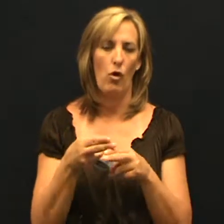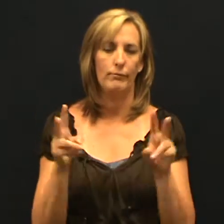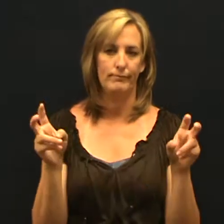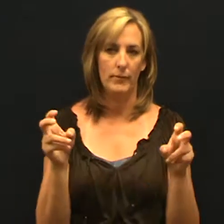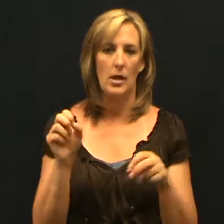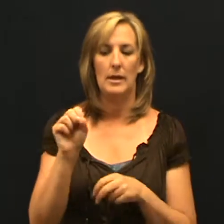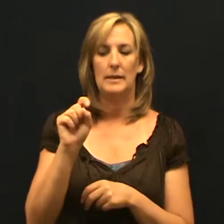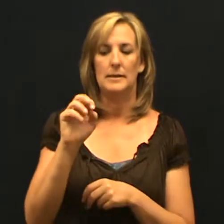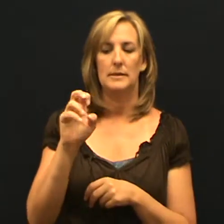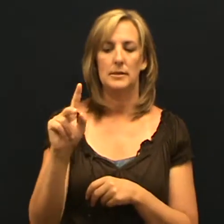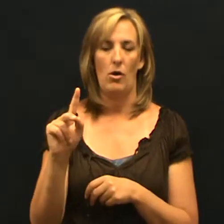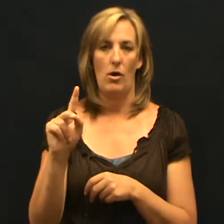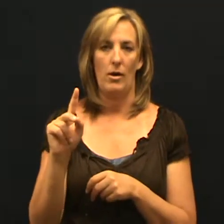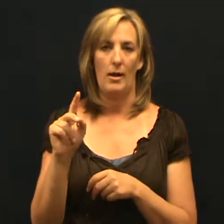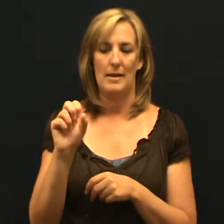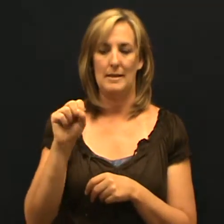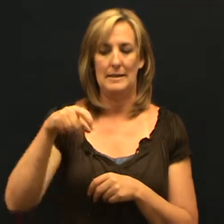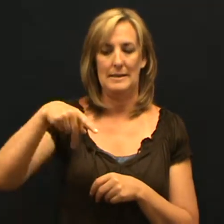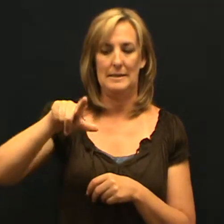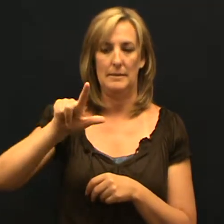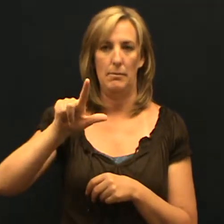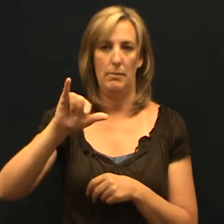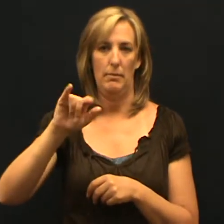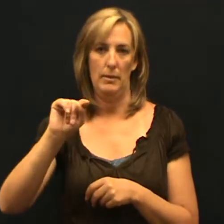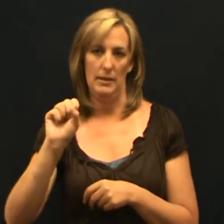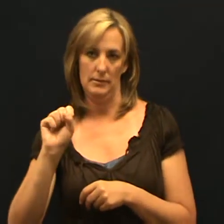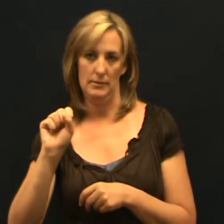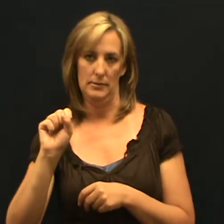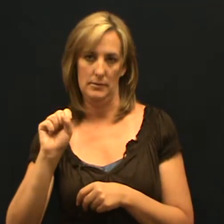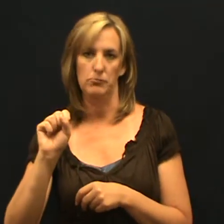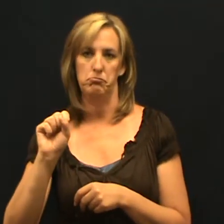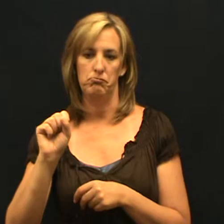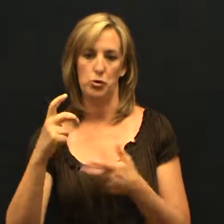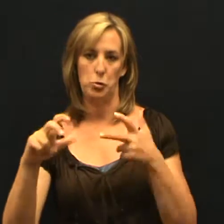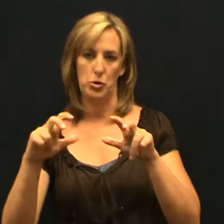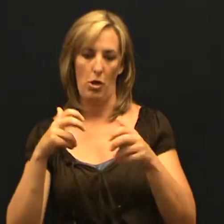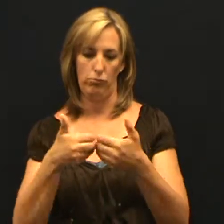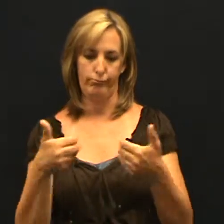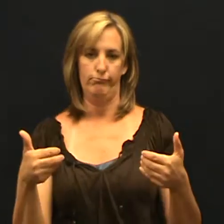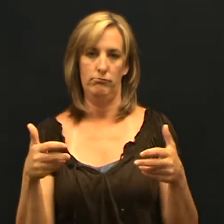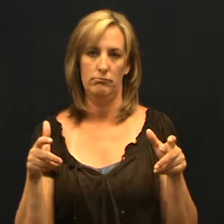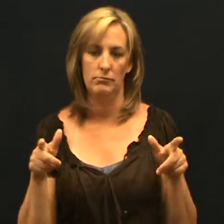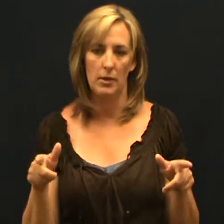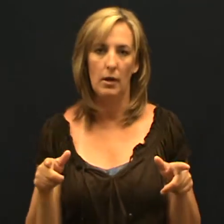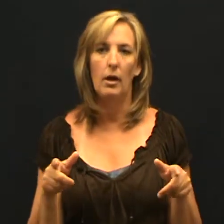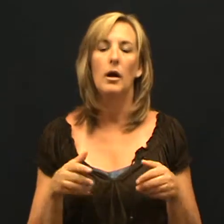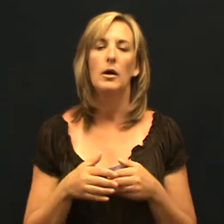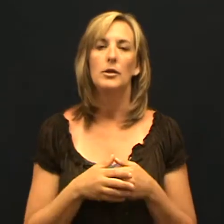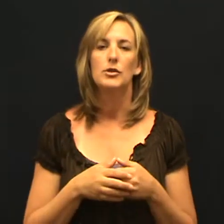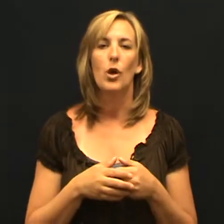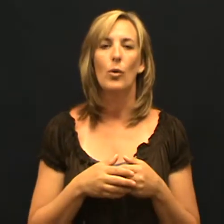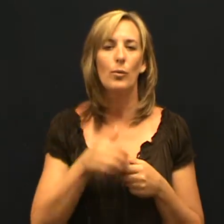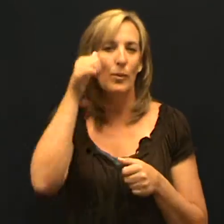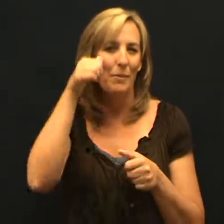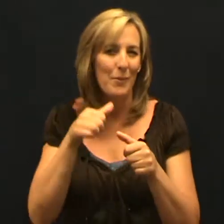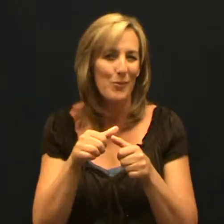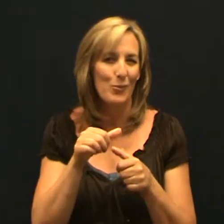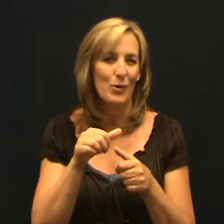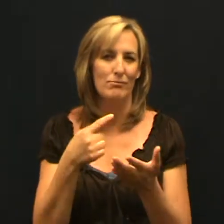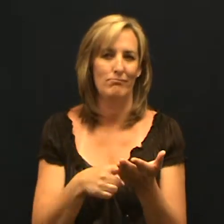three types of transactions. So again, we're talking about common stock right now, and we're going to look at